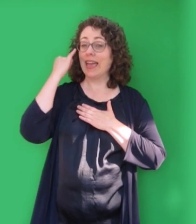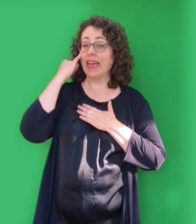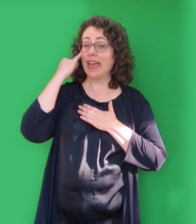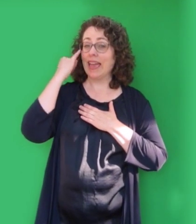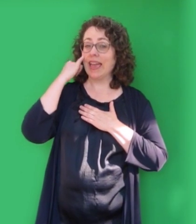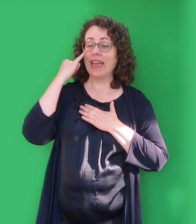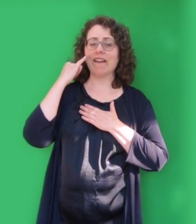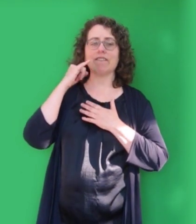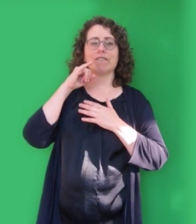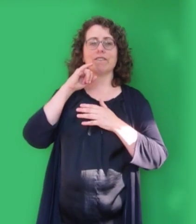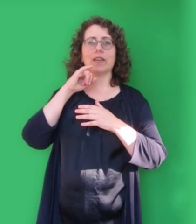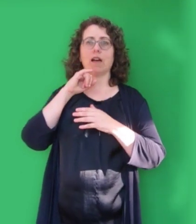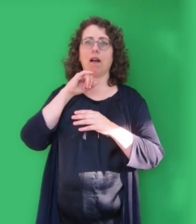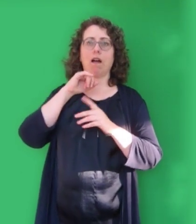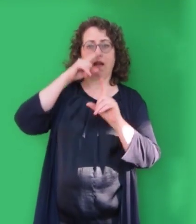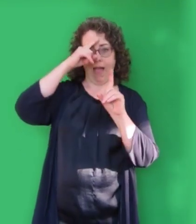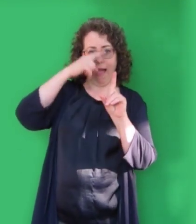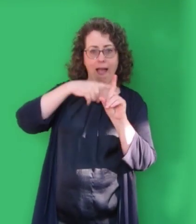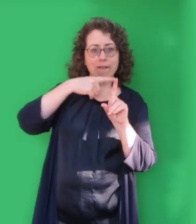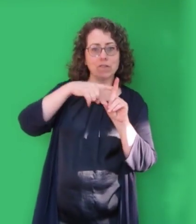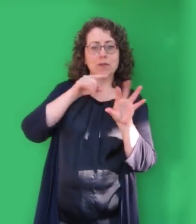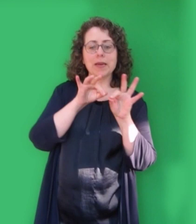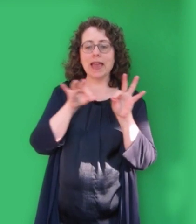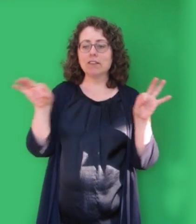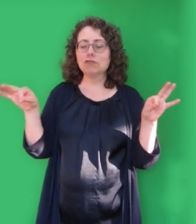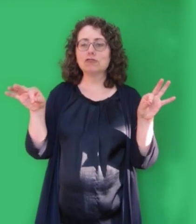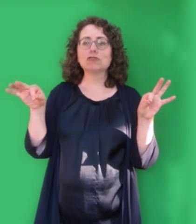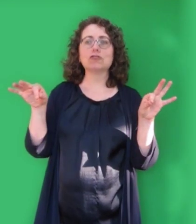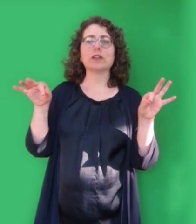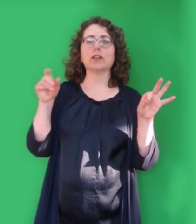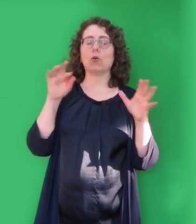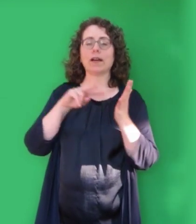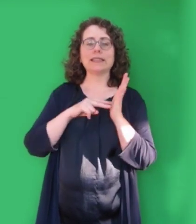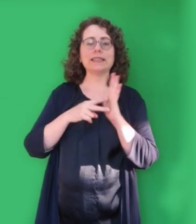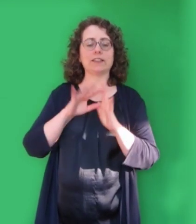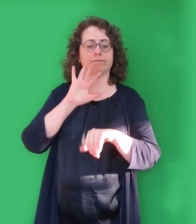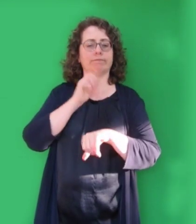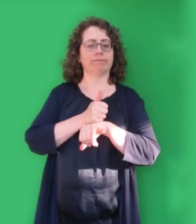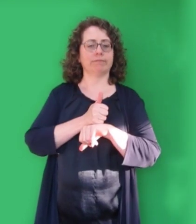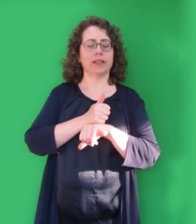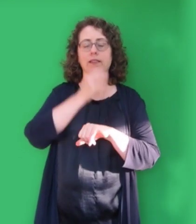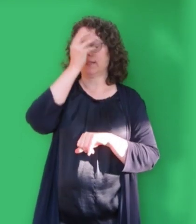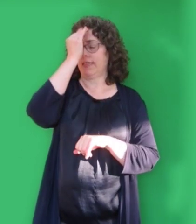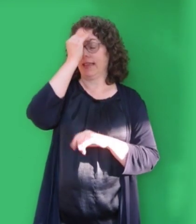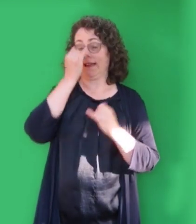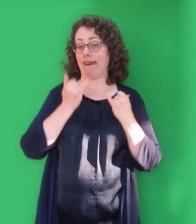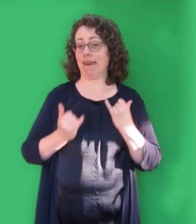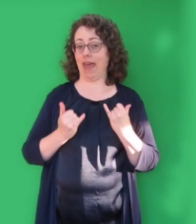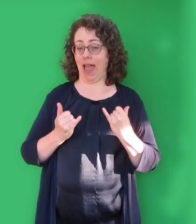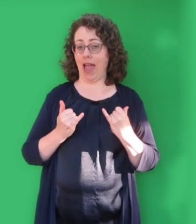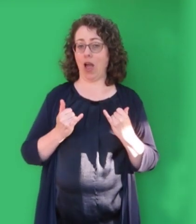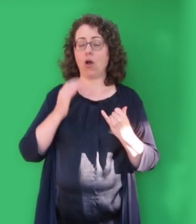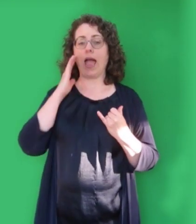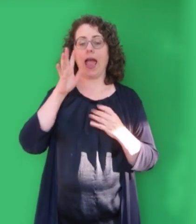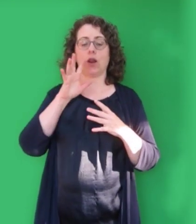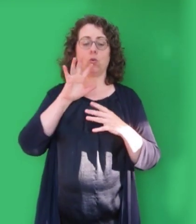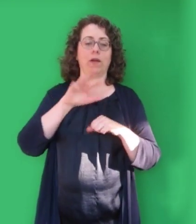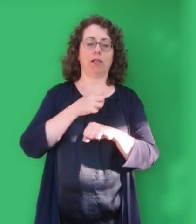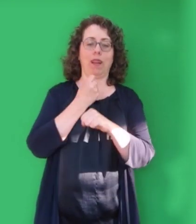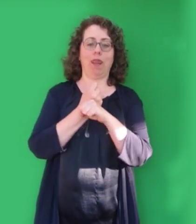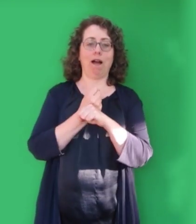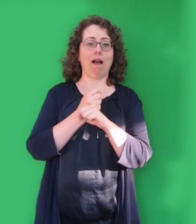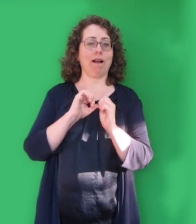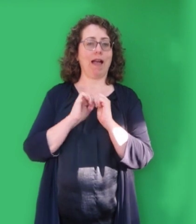If you have an affirmation that you're working with or an intention that you'd like to set, bring that to mind now. And we're going to seal